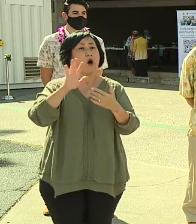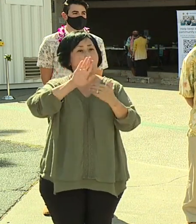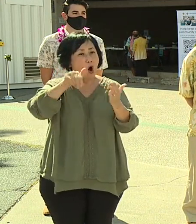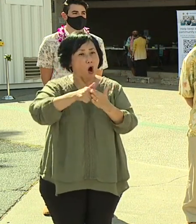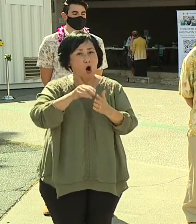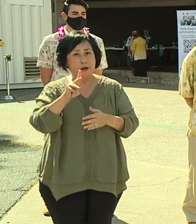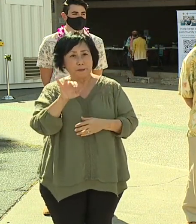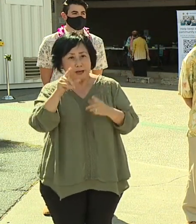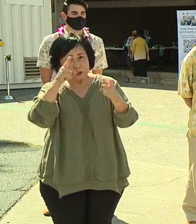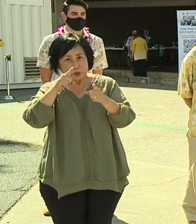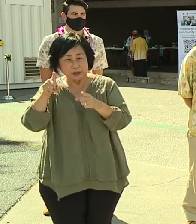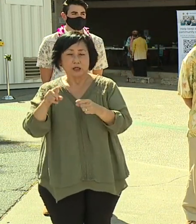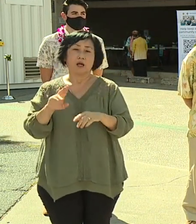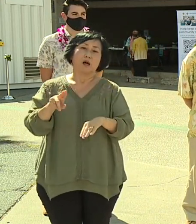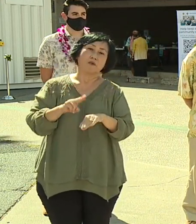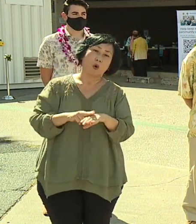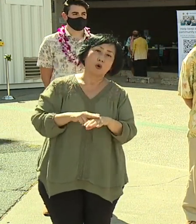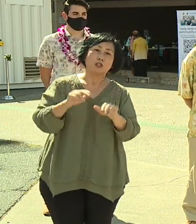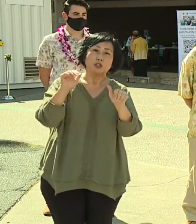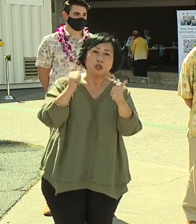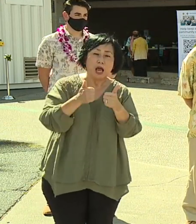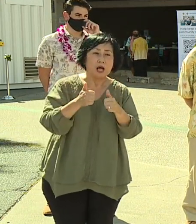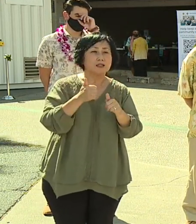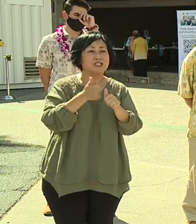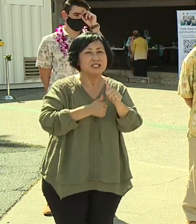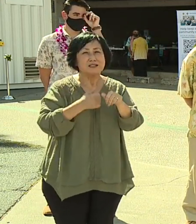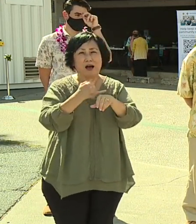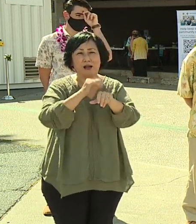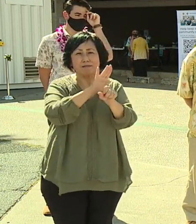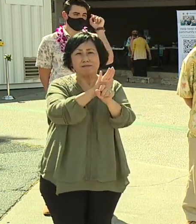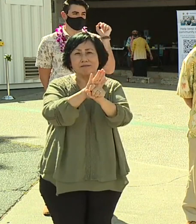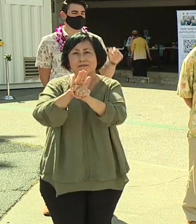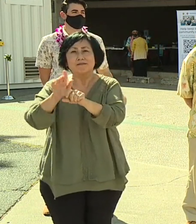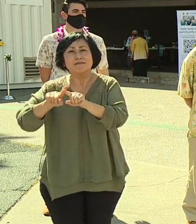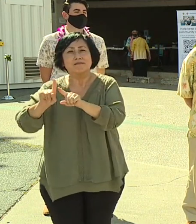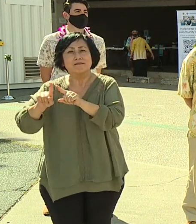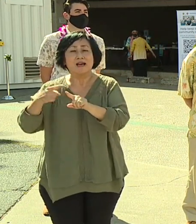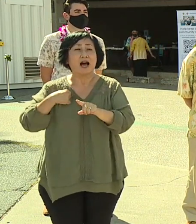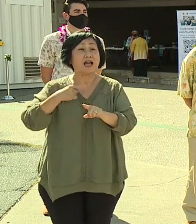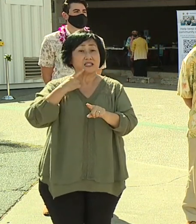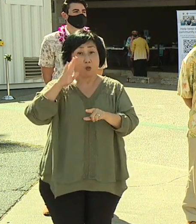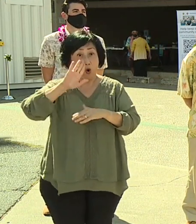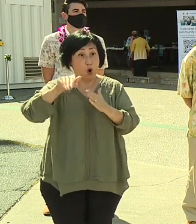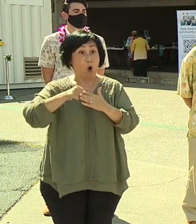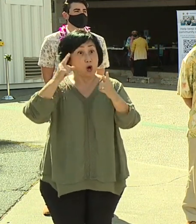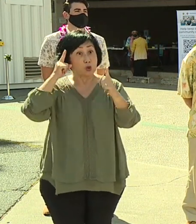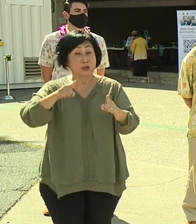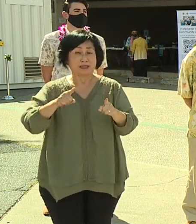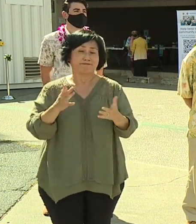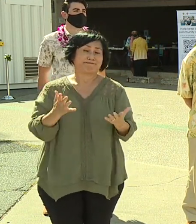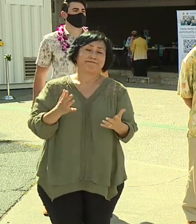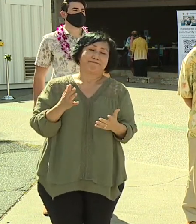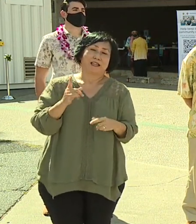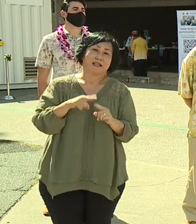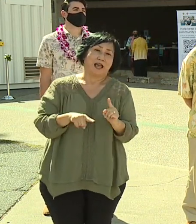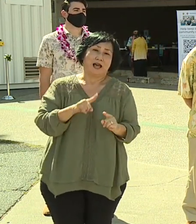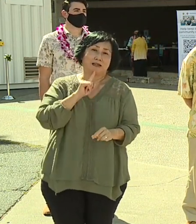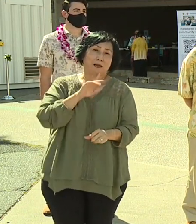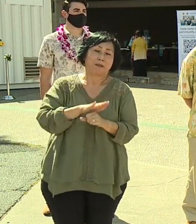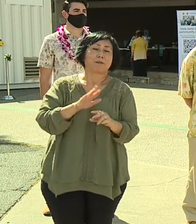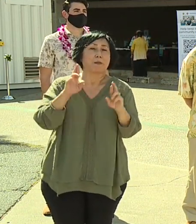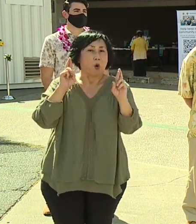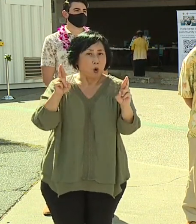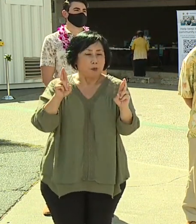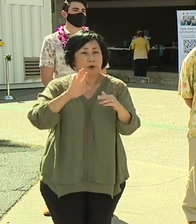all the mayors. Of course, there's different challenges and each island is different. So I can't commit we'll all agree to the same requirements, but I'm hopeful.